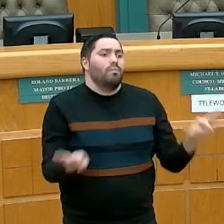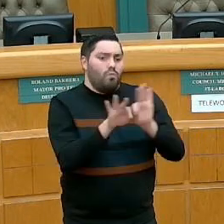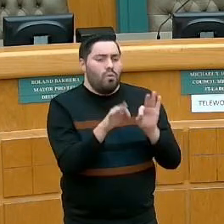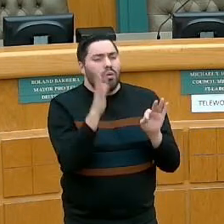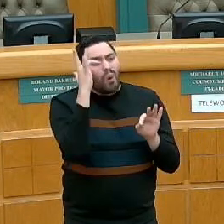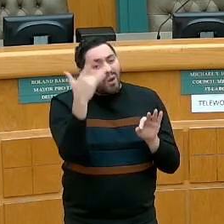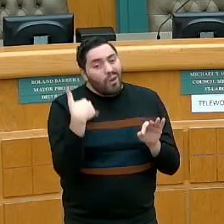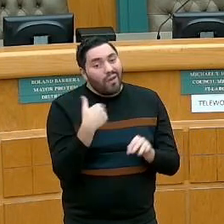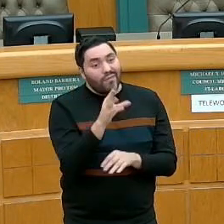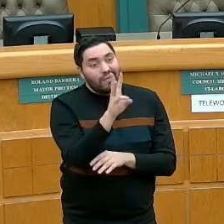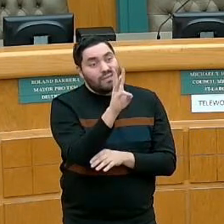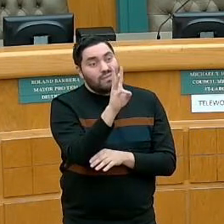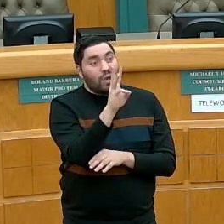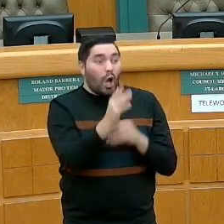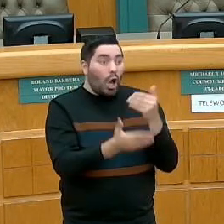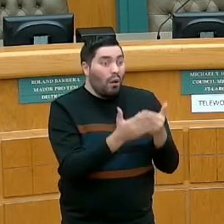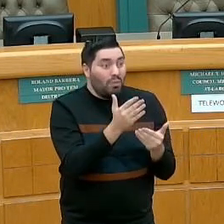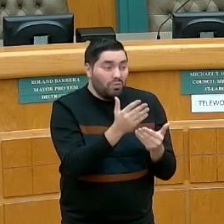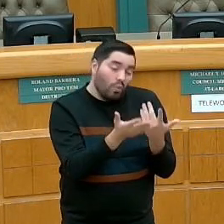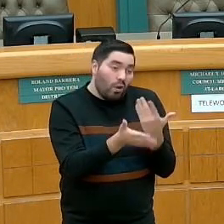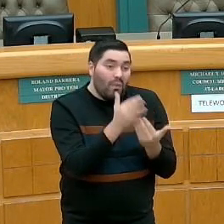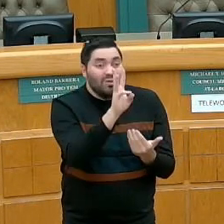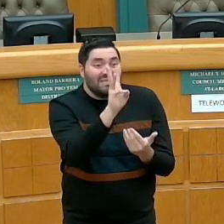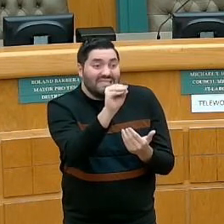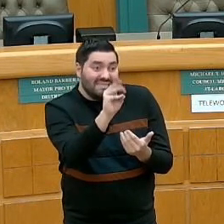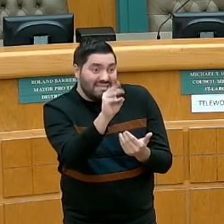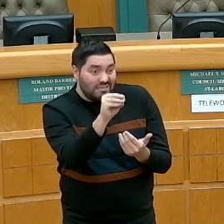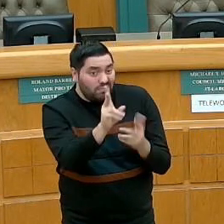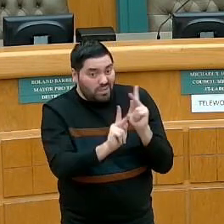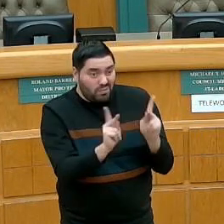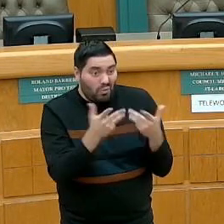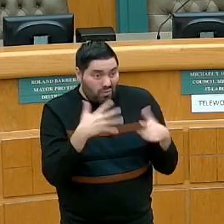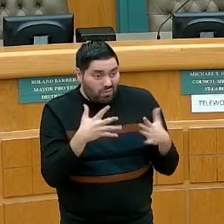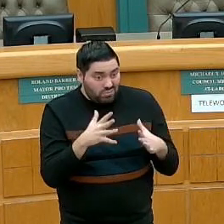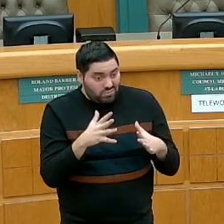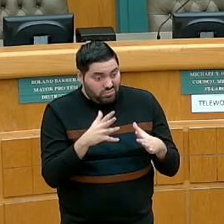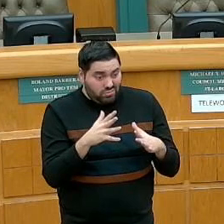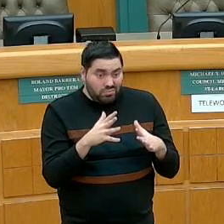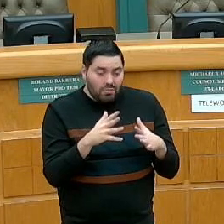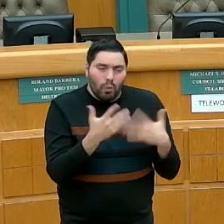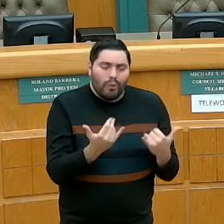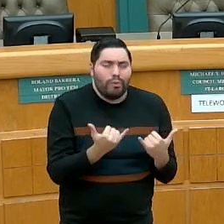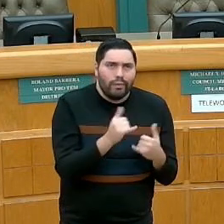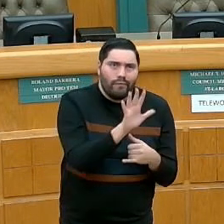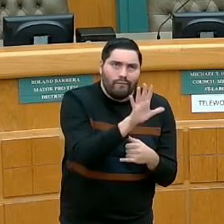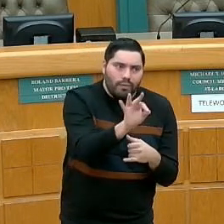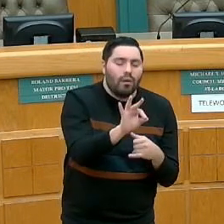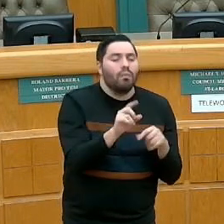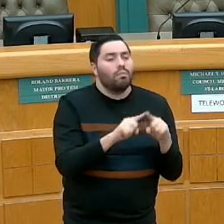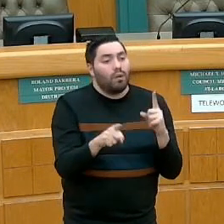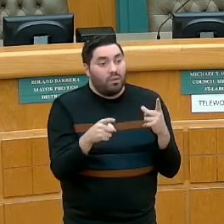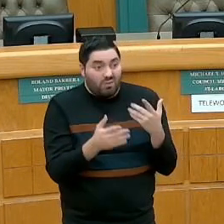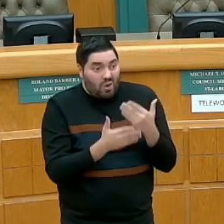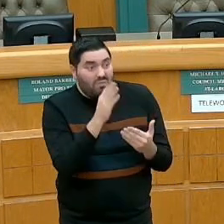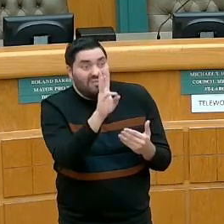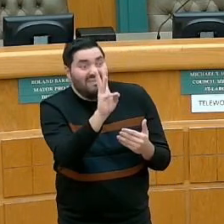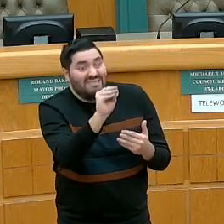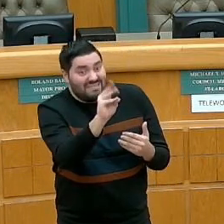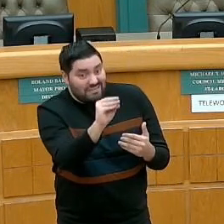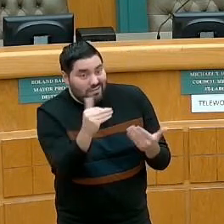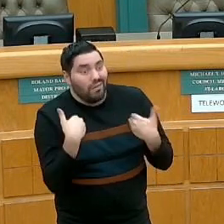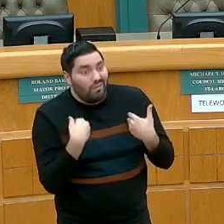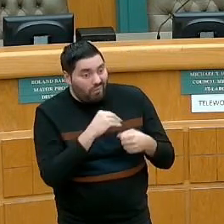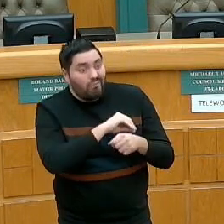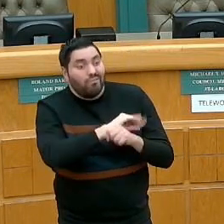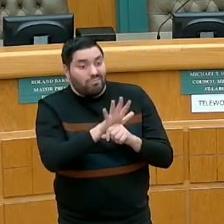know we have 60 cases, almost 59, within Nueces County. And so the tool